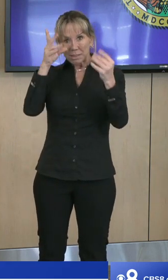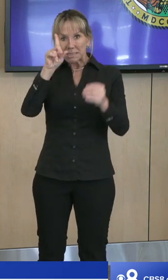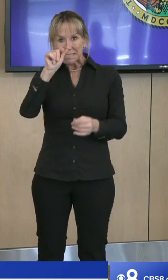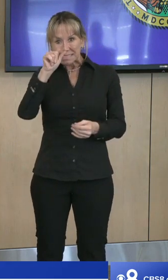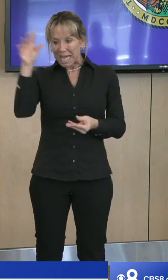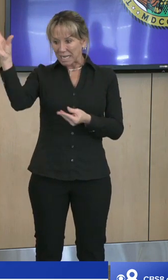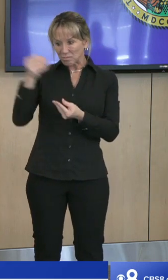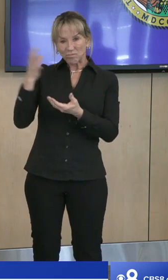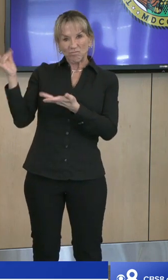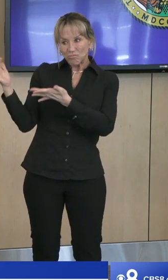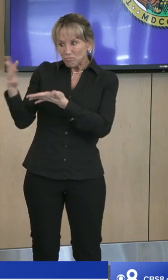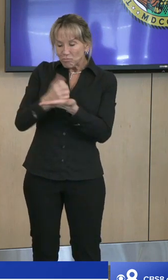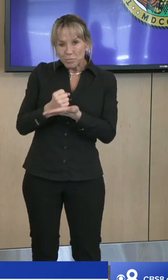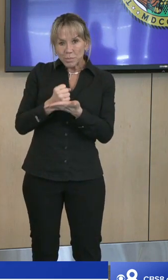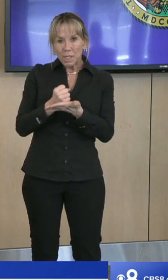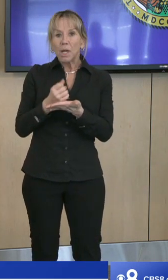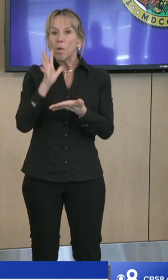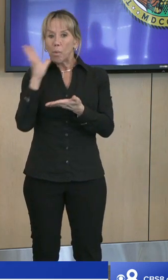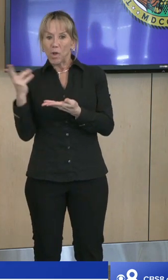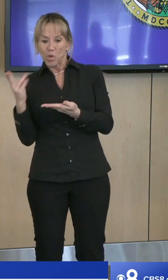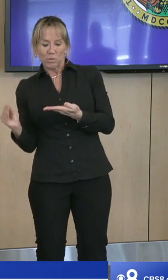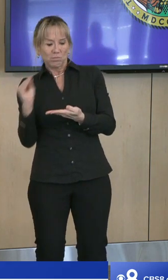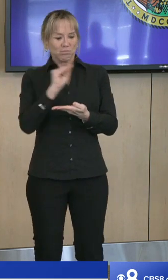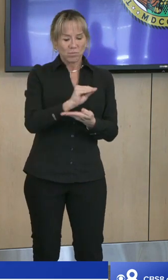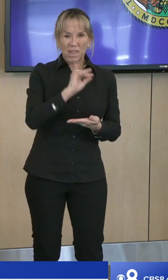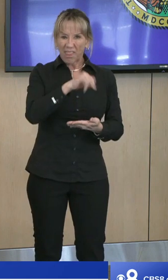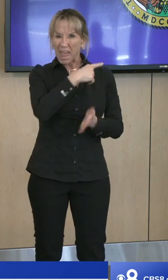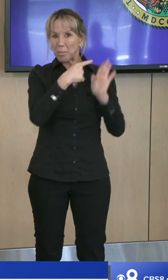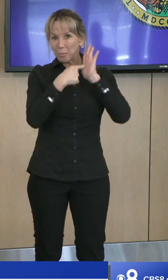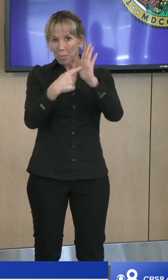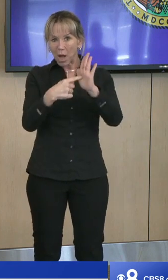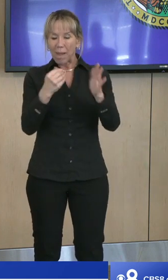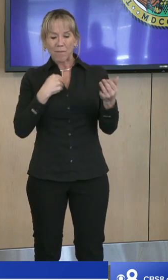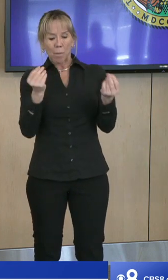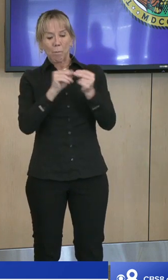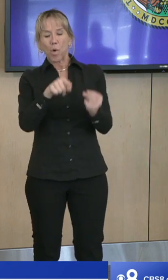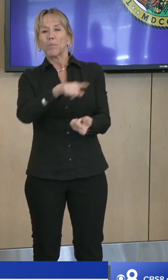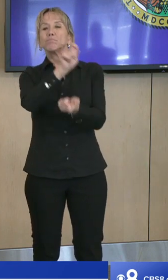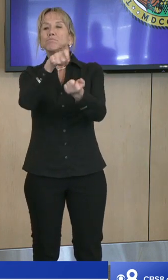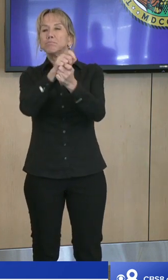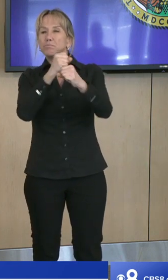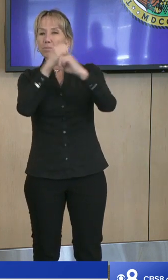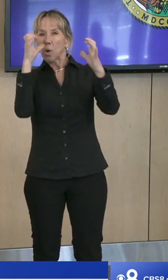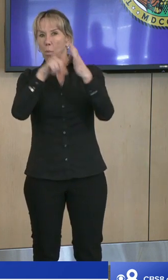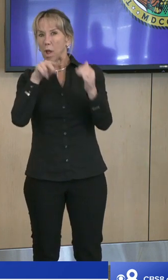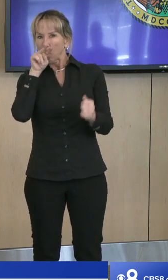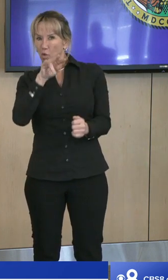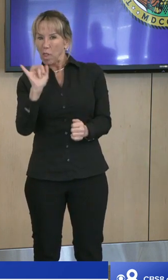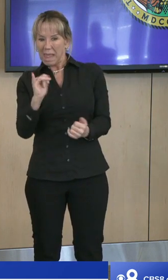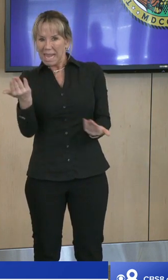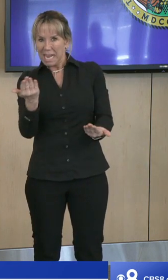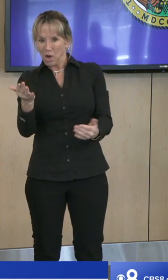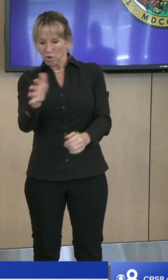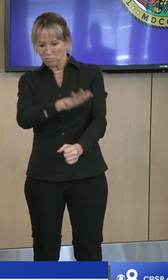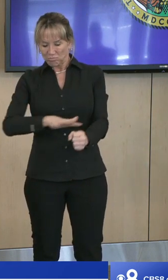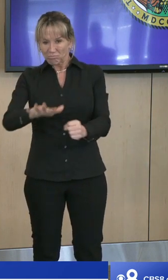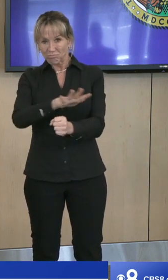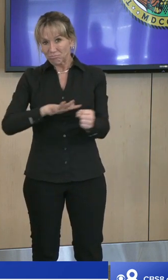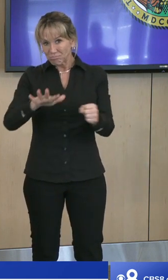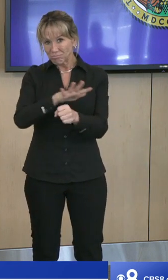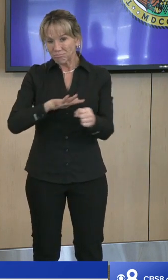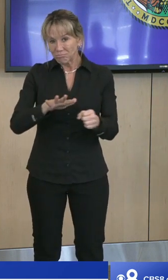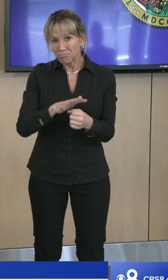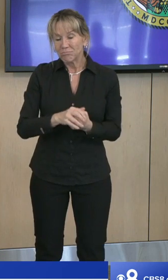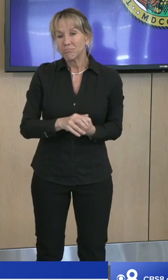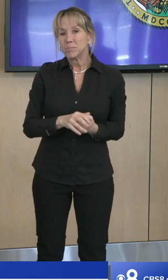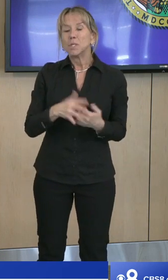model to help us have a more accurate depiction and representation of what our region looks like. So we have